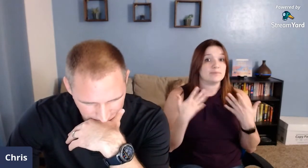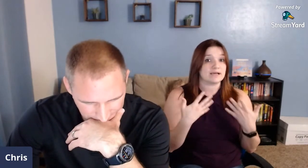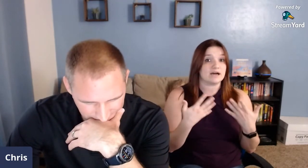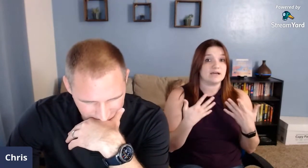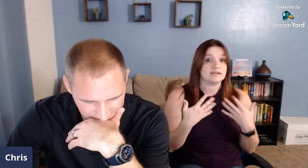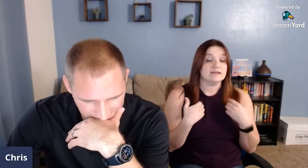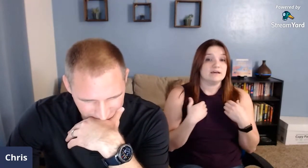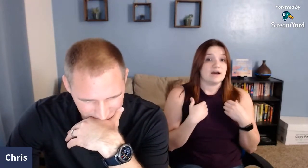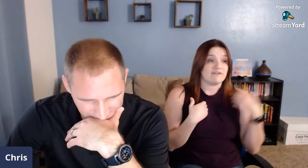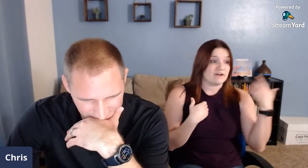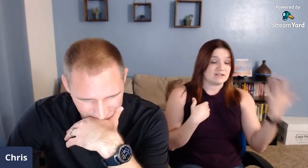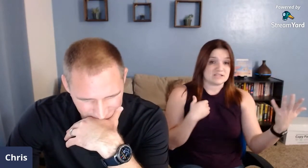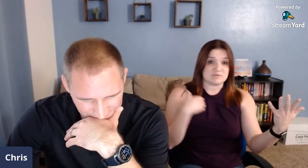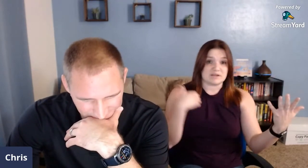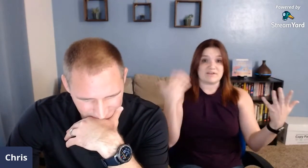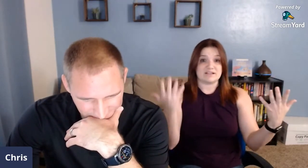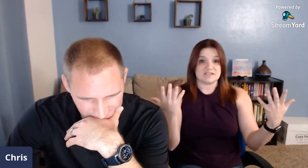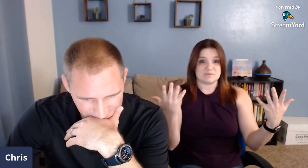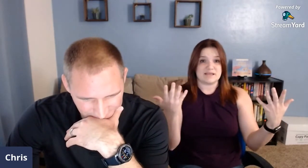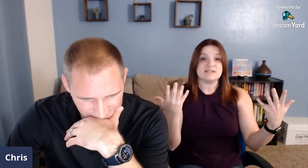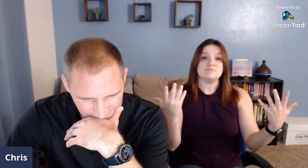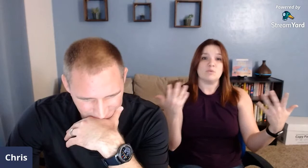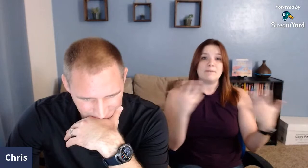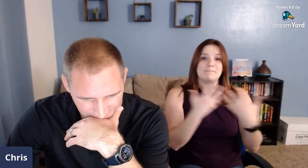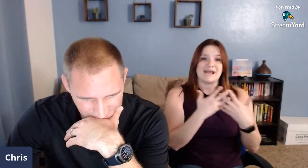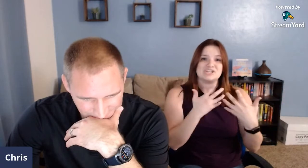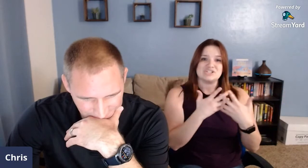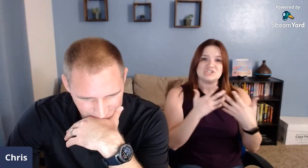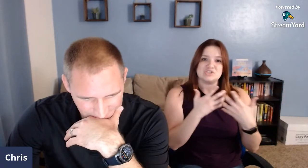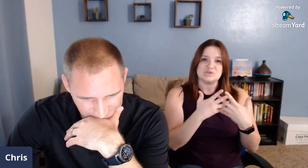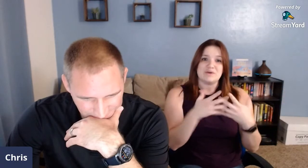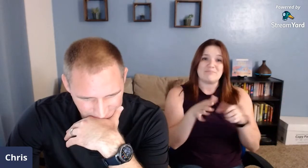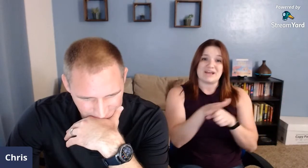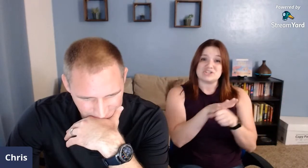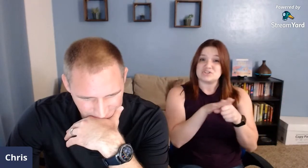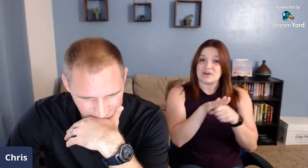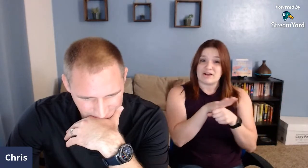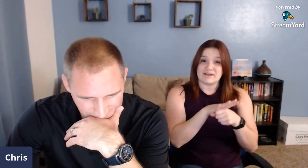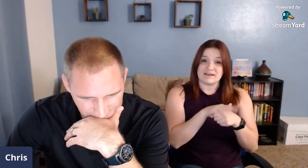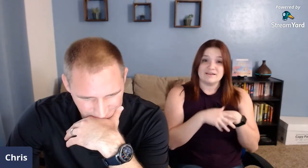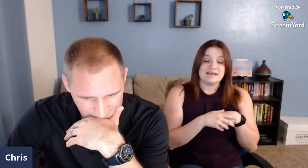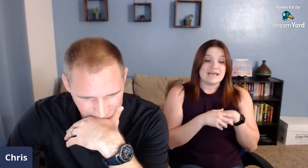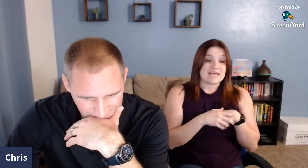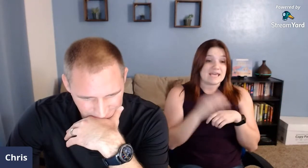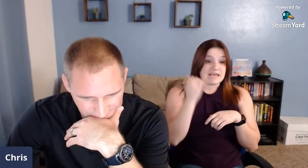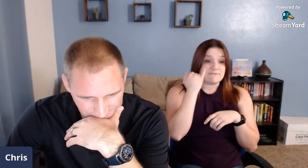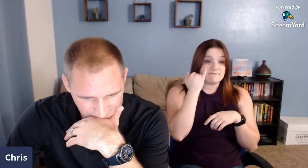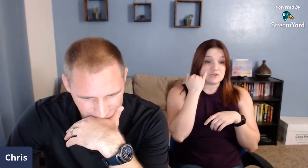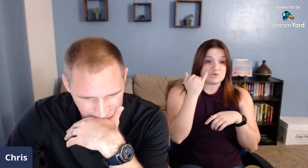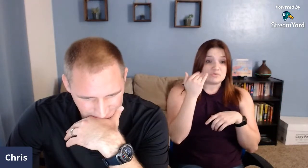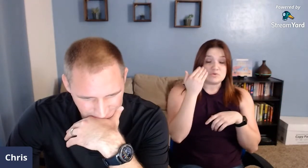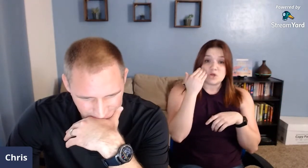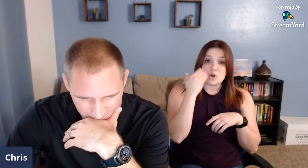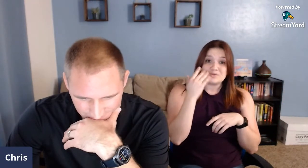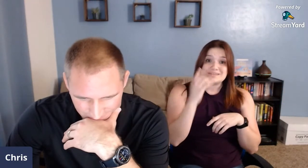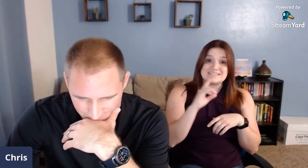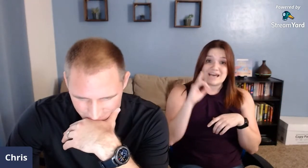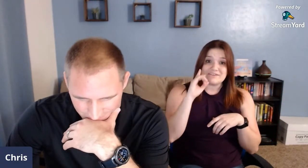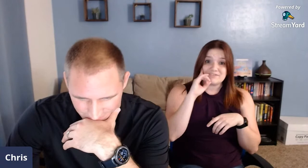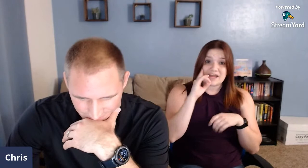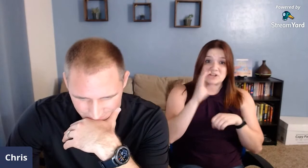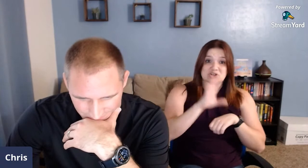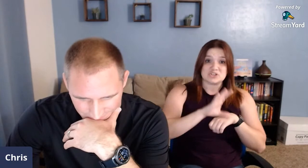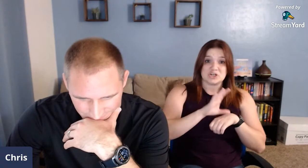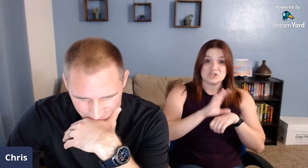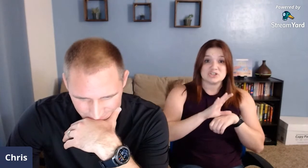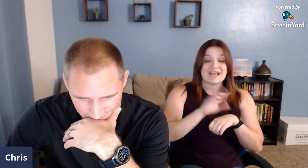out like, oh my God, I found it this way and I found it this way. It's what matches you and matches your area. If you know the